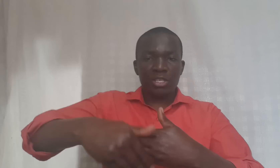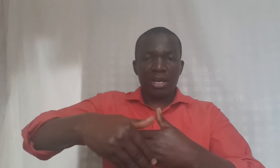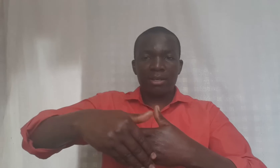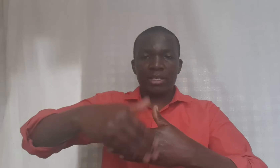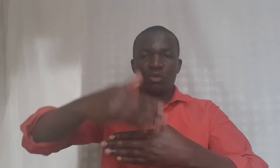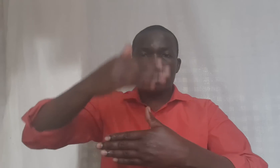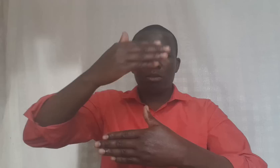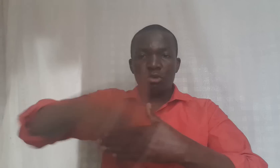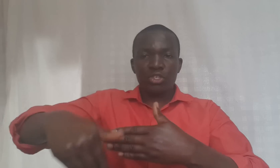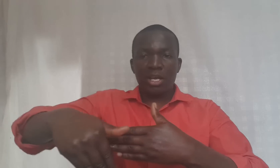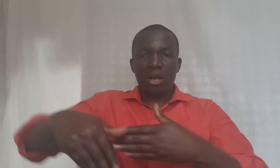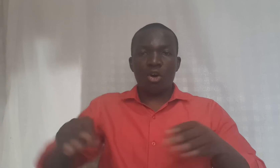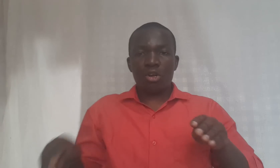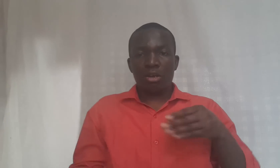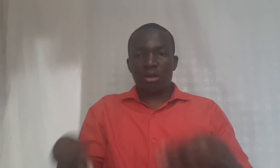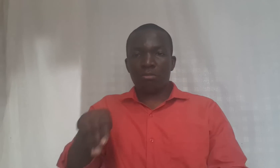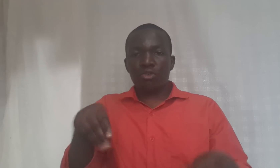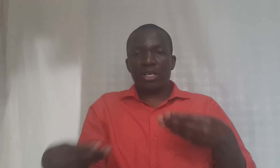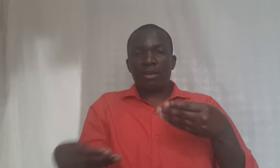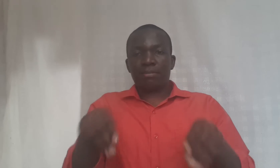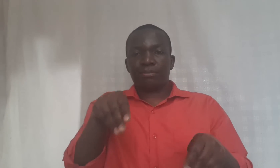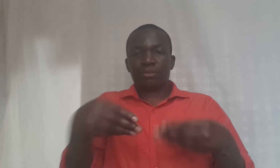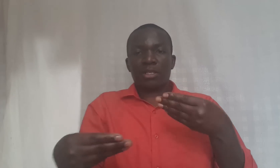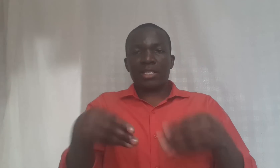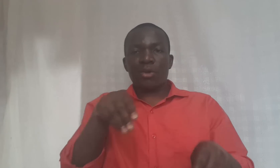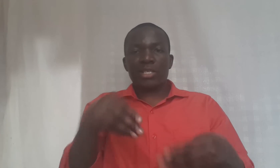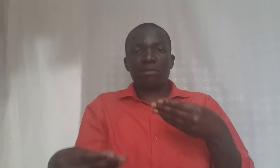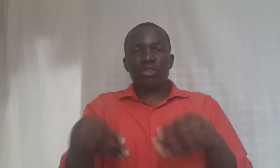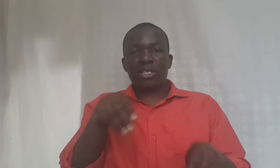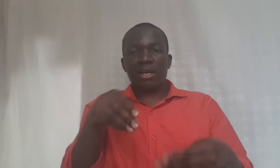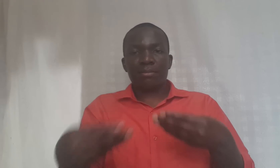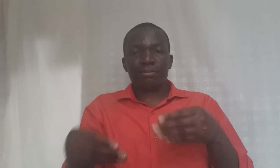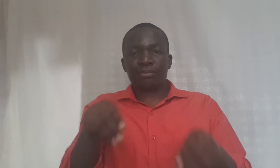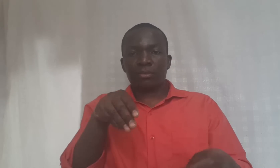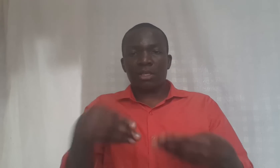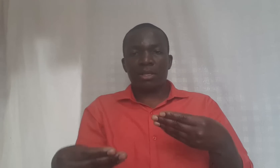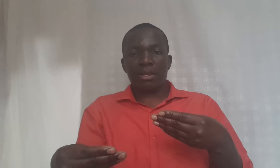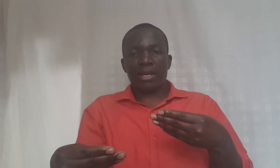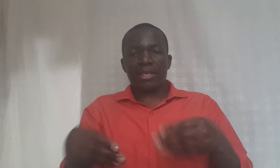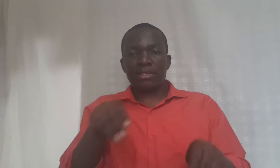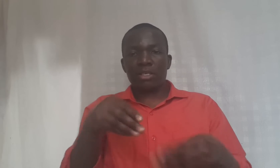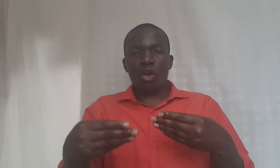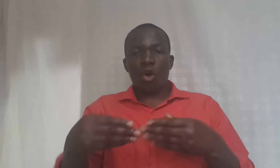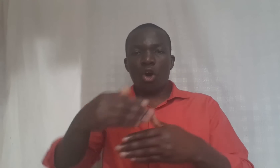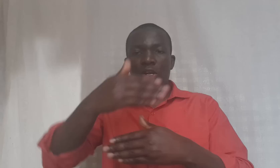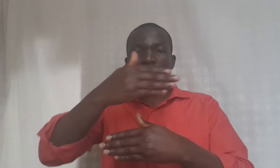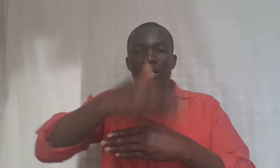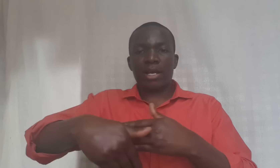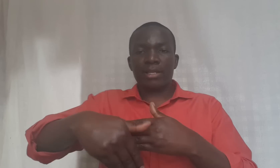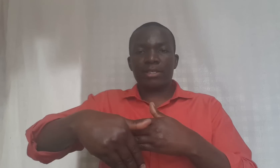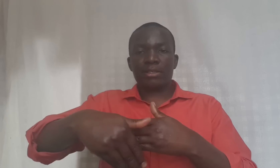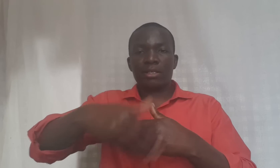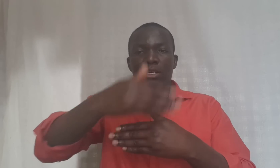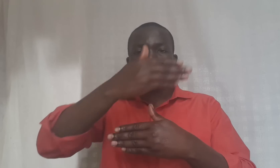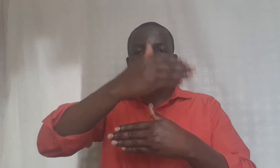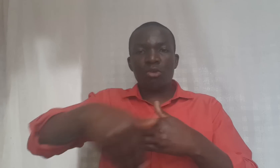Busia. This one, Busia or Busia. That's how we sign Busia. Like this or like this. So